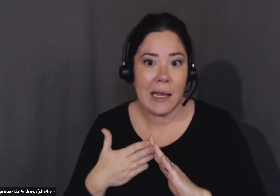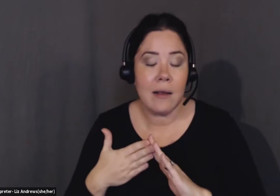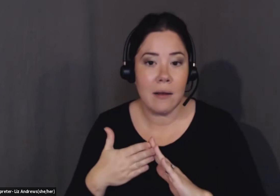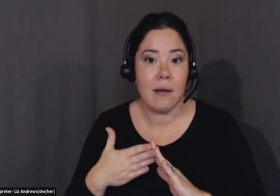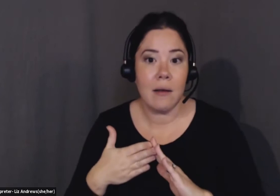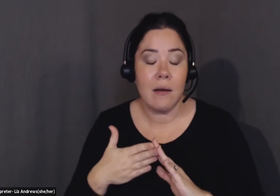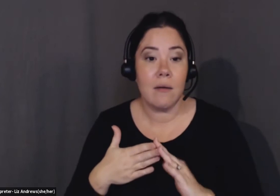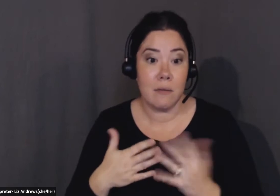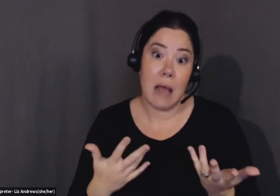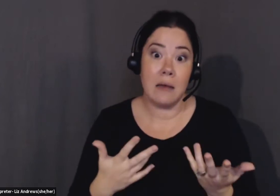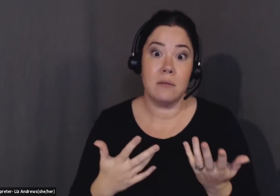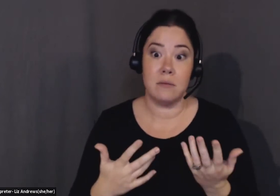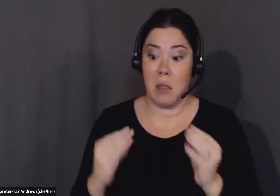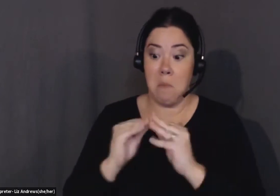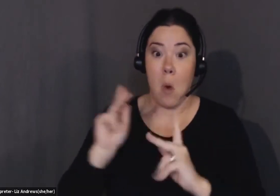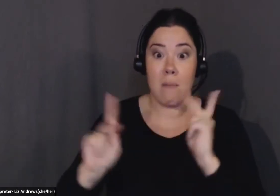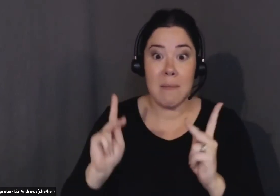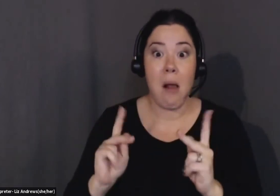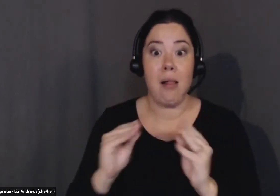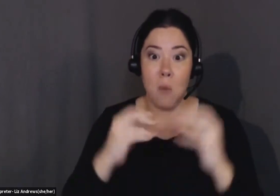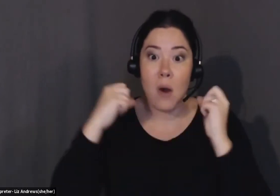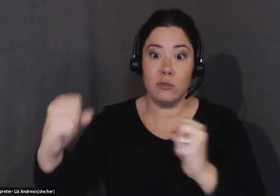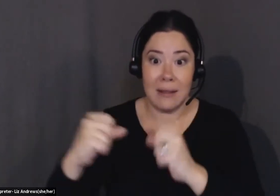there's strength in numbers.